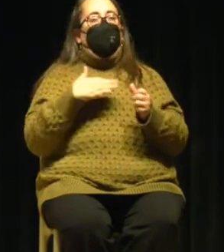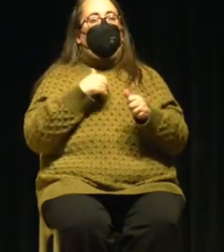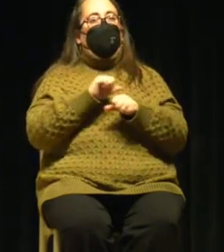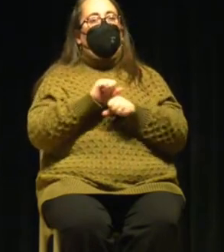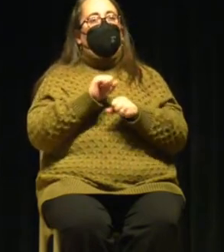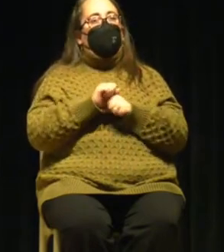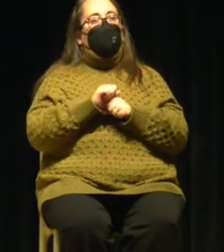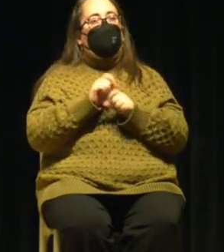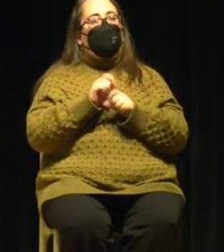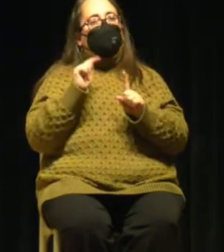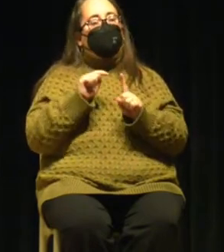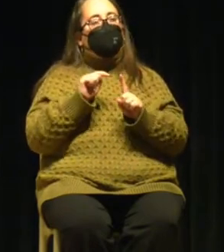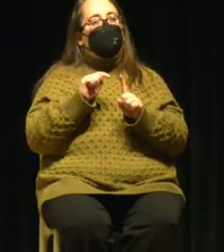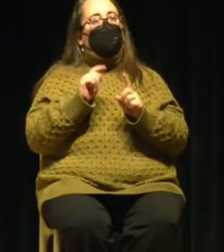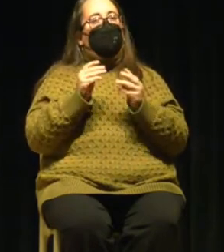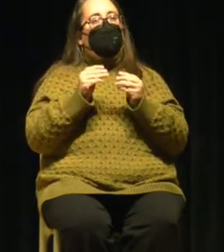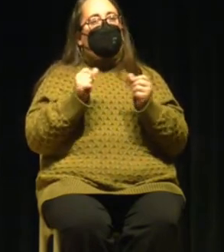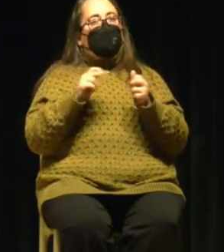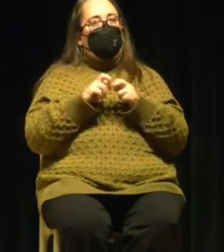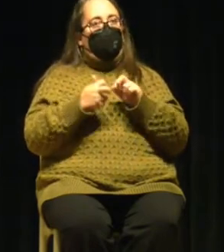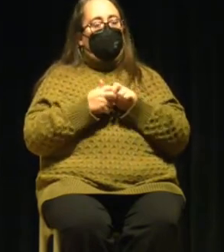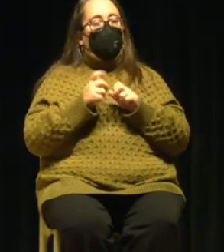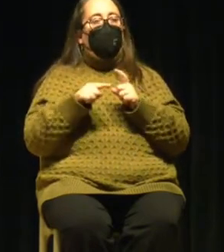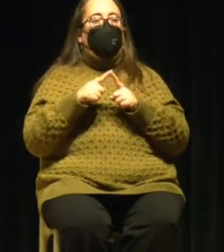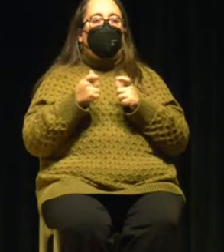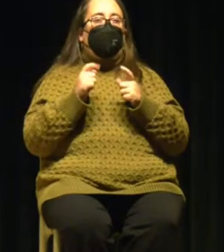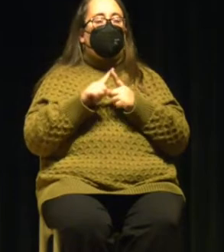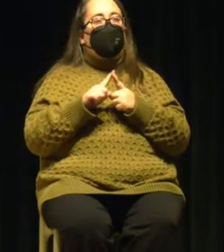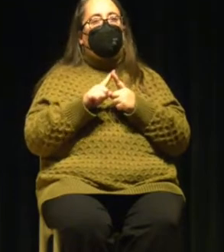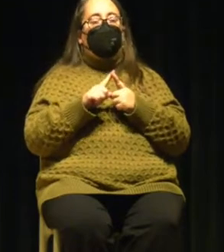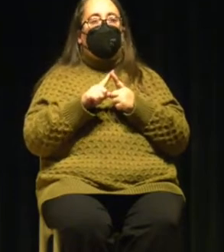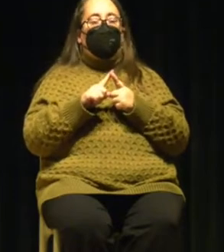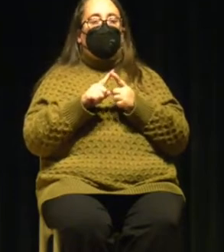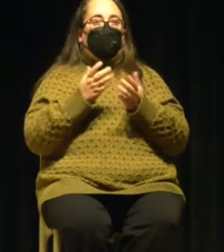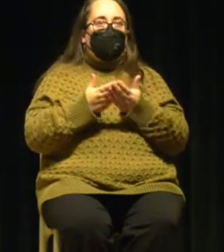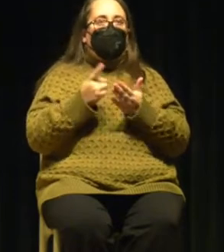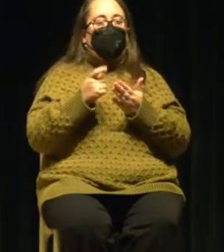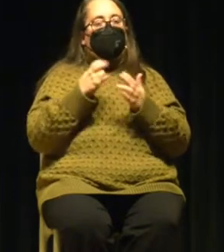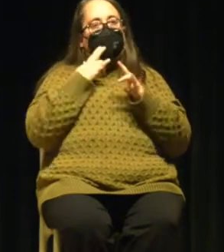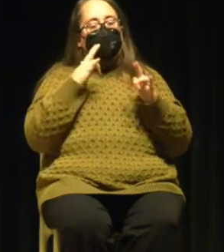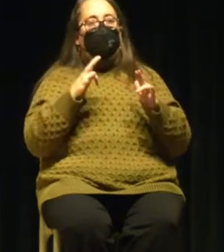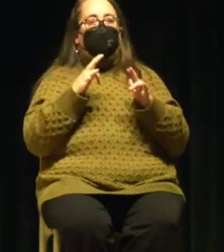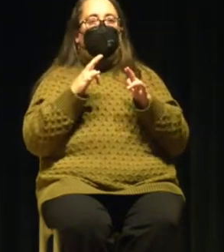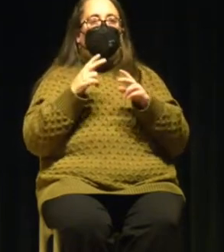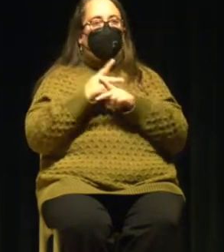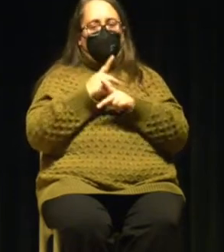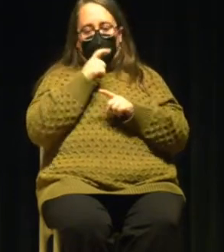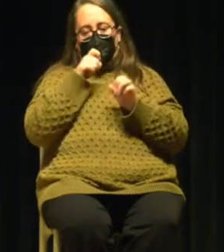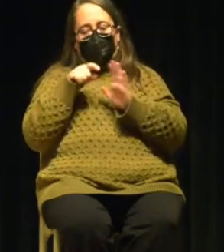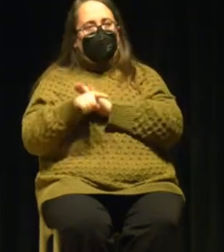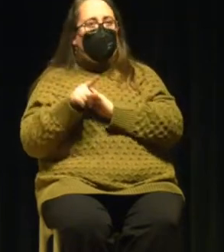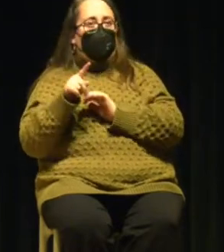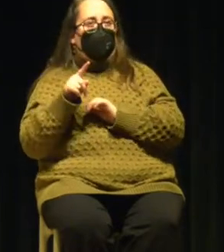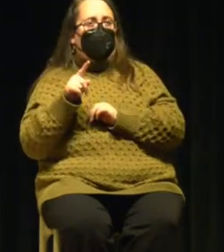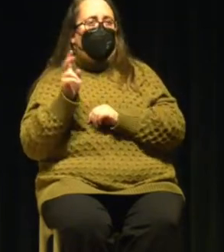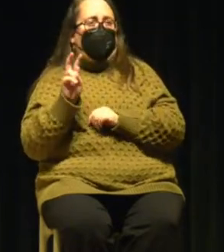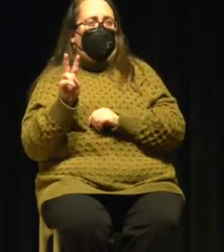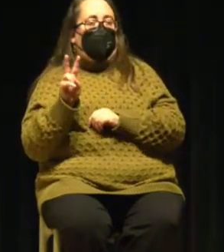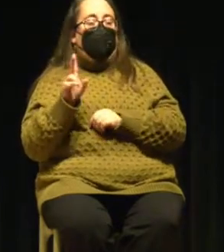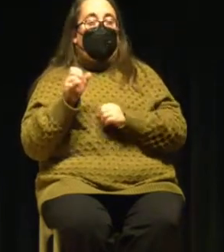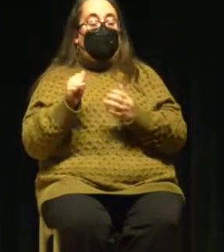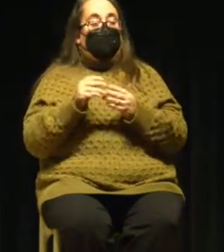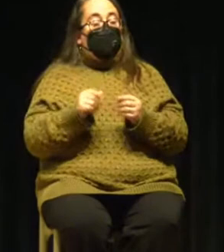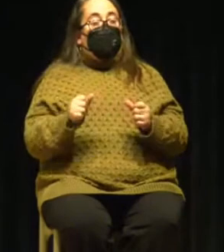around solving mysteries, right? Like when you are trying to exonerate somebody who's innocent, what you're trying to do is figure out who actually killed a victim. So that's like, that's, you're solving a murder